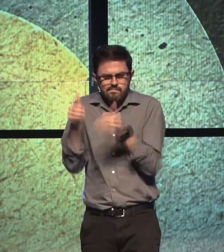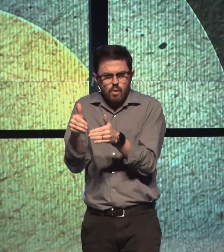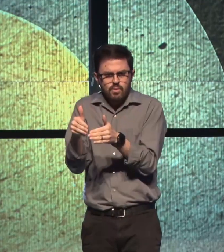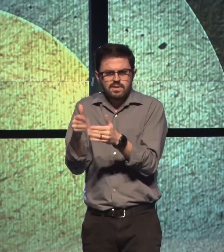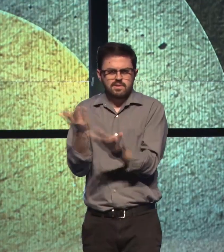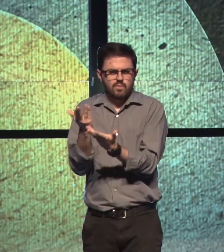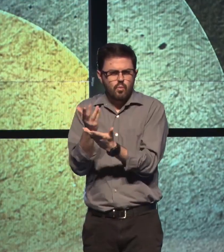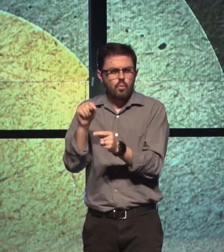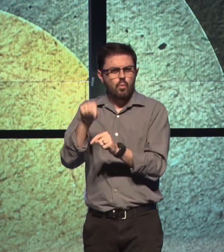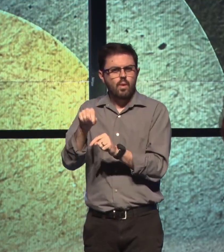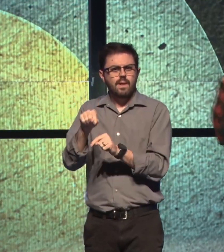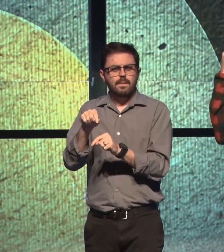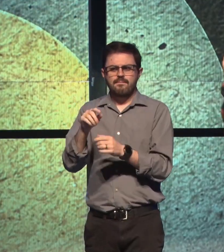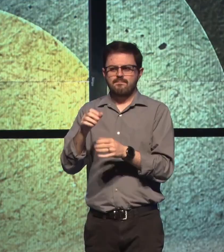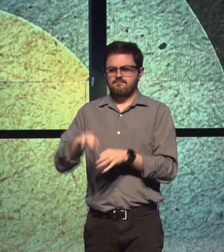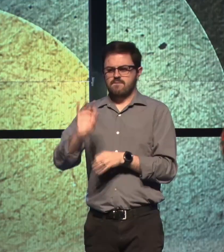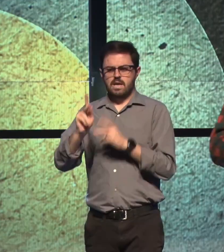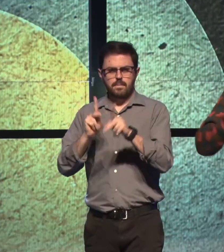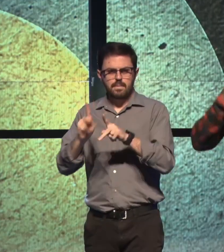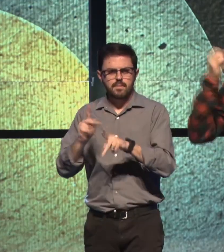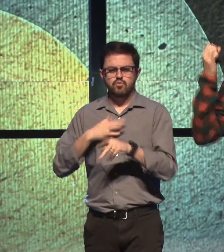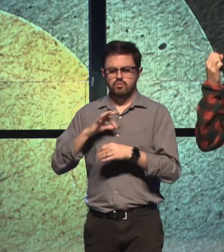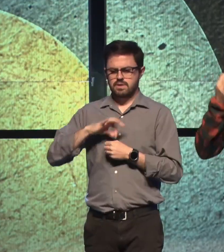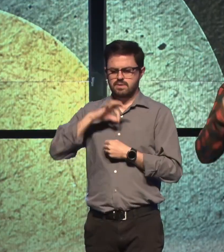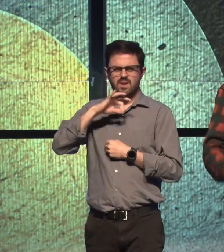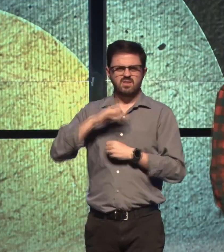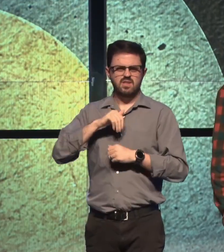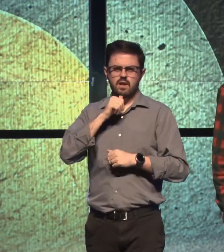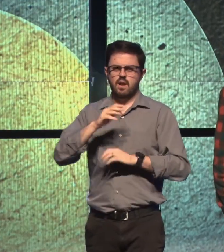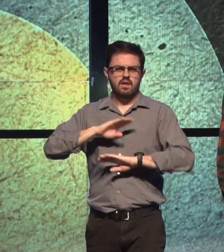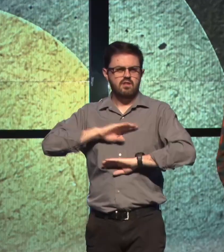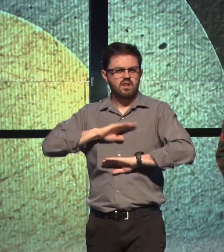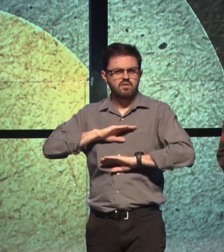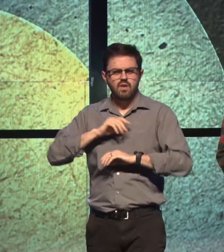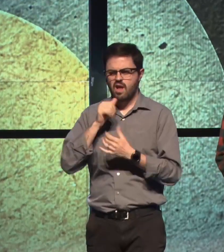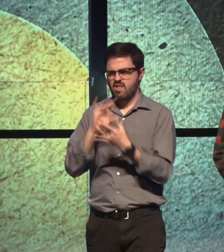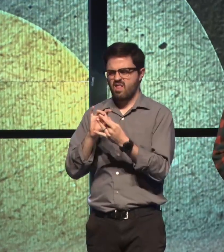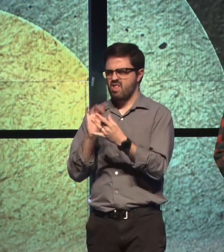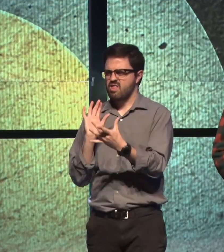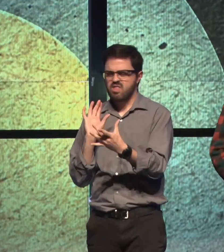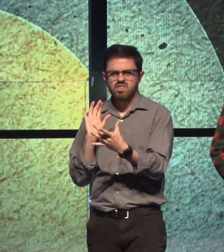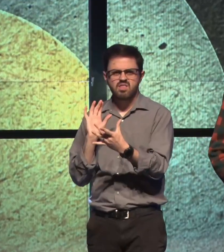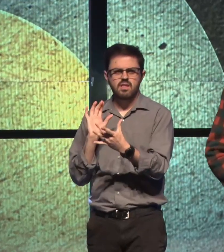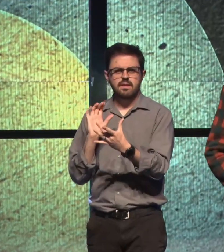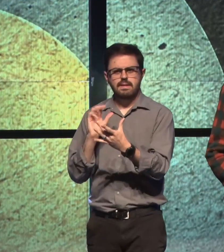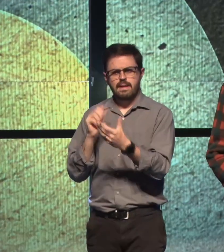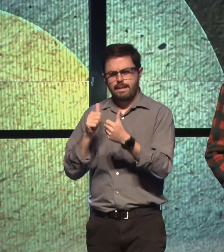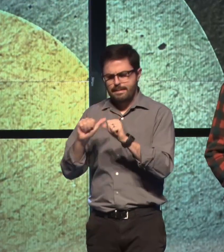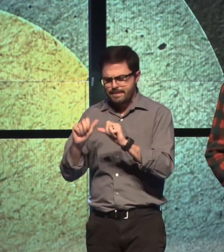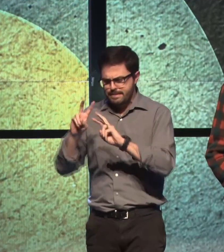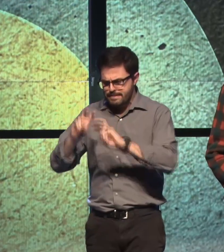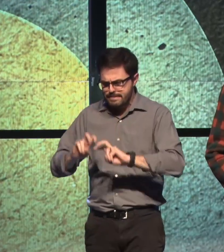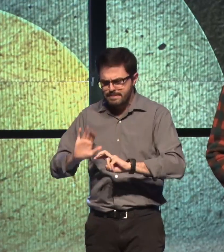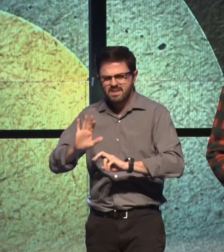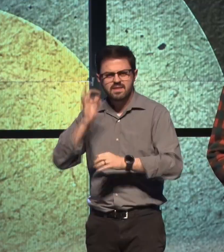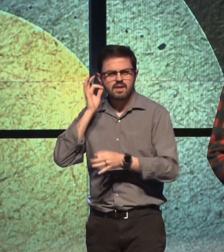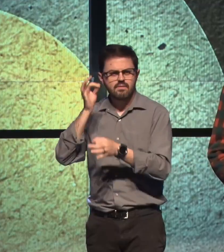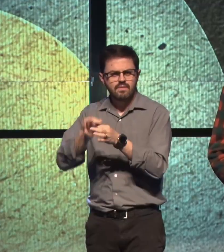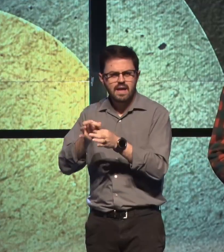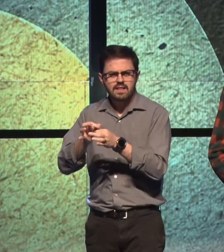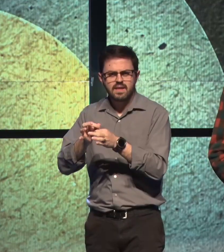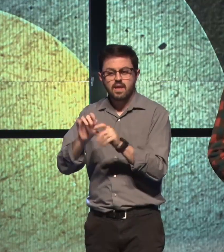spiritually dissatisfied, the spiritually disconnected, deconstructing, and here's the kicker, people who love